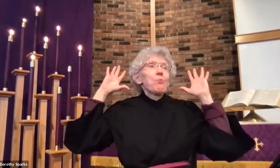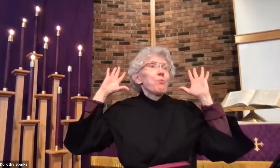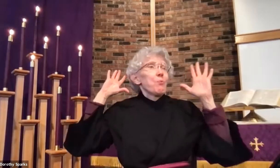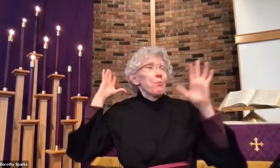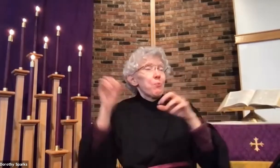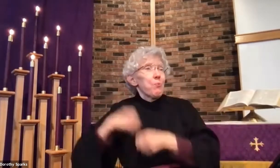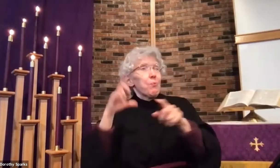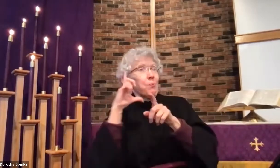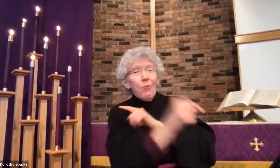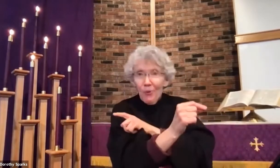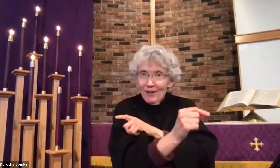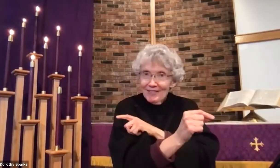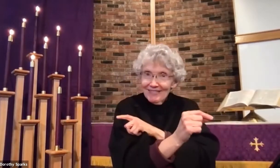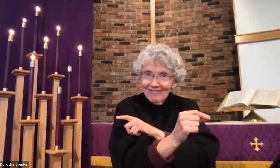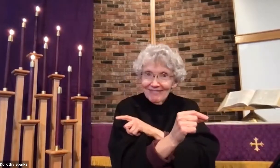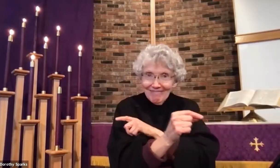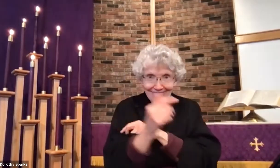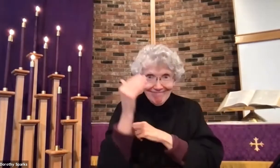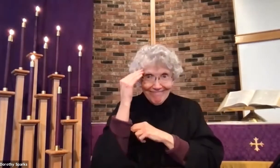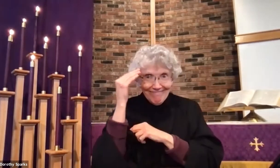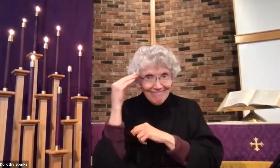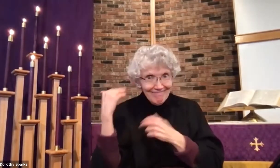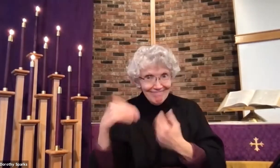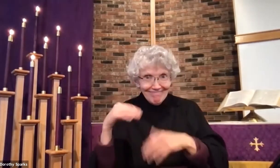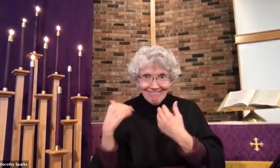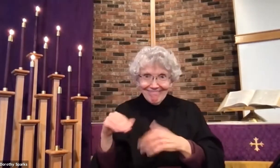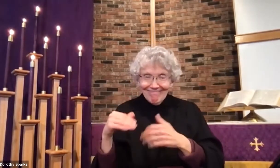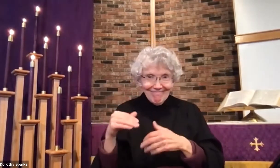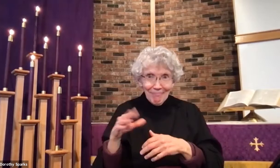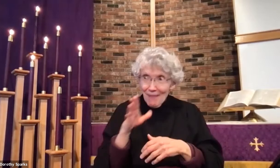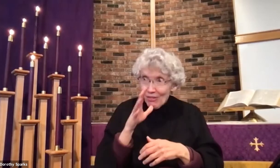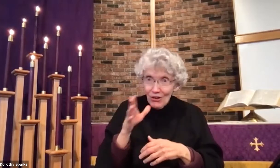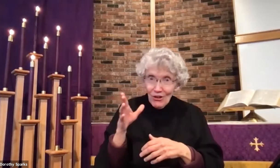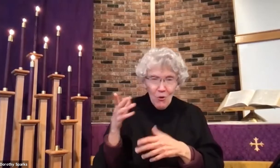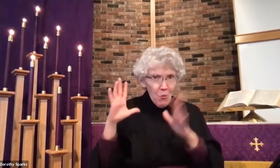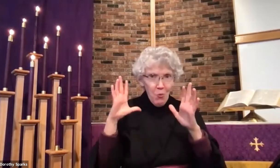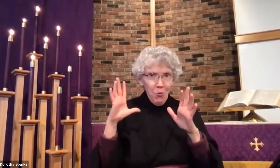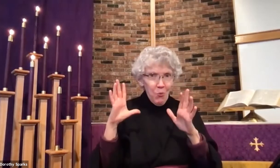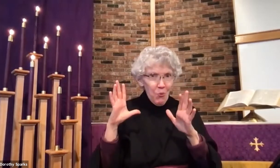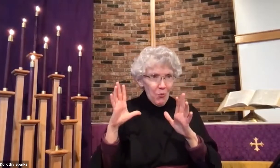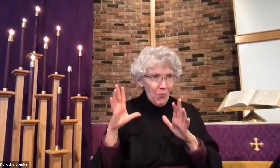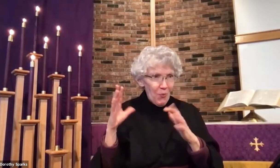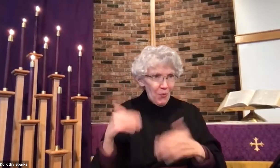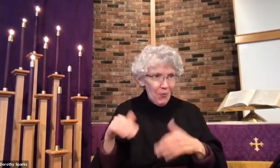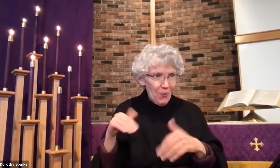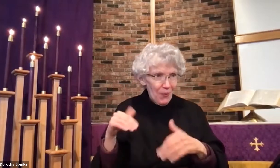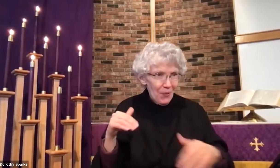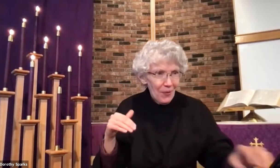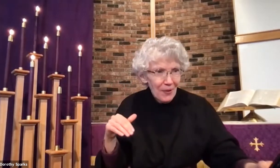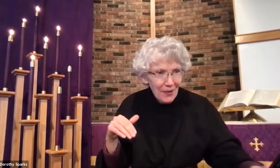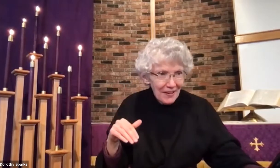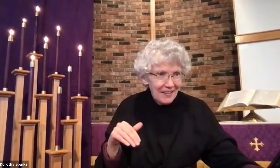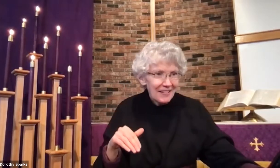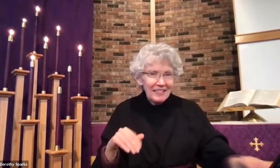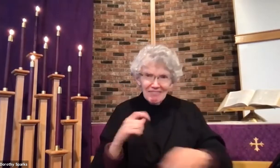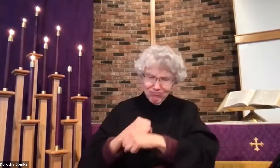baby raccoon. However, they saw the mama raccoon nearby, and they paddled off quickly. So you can